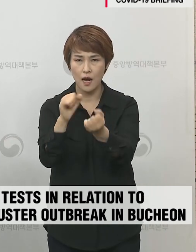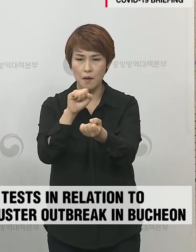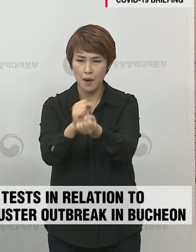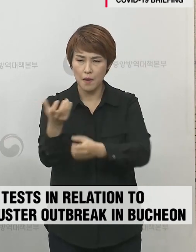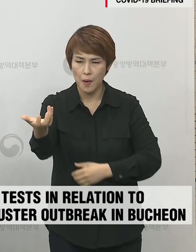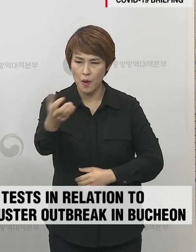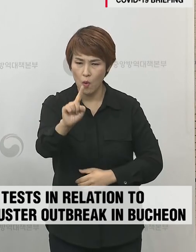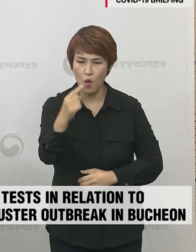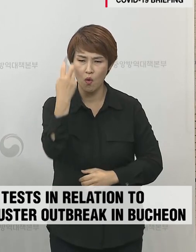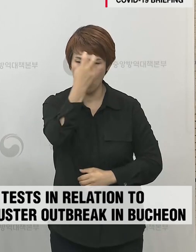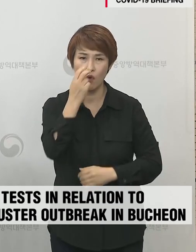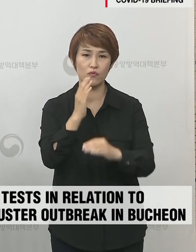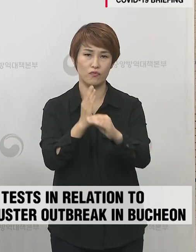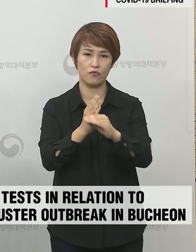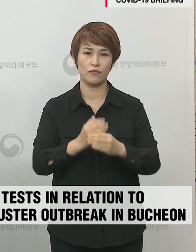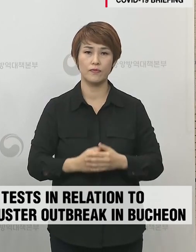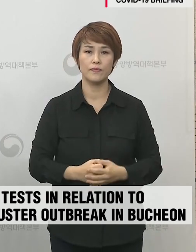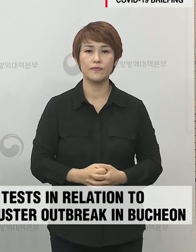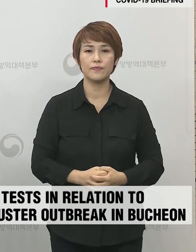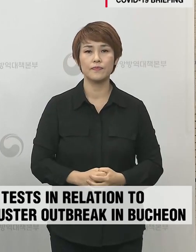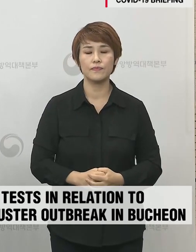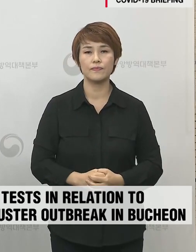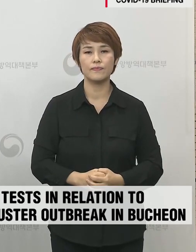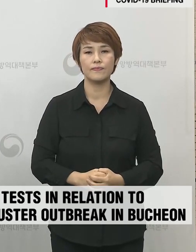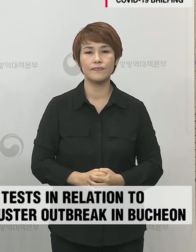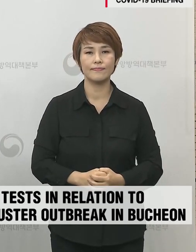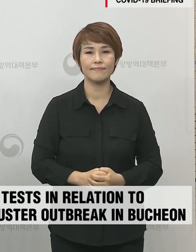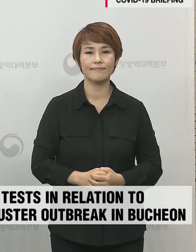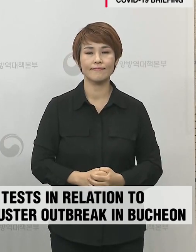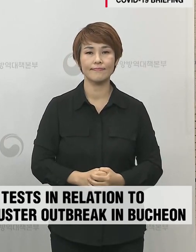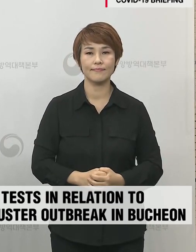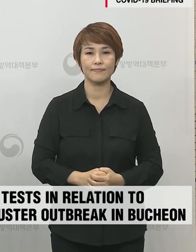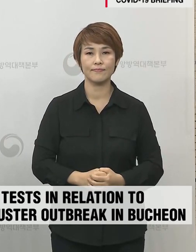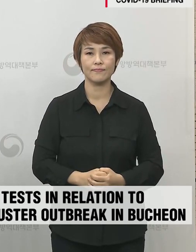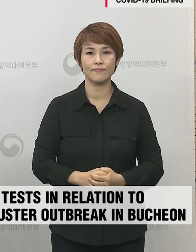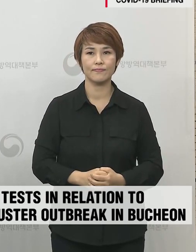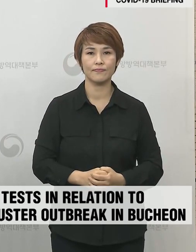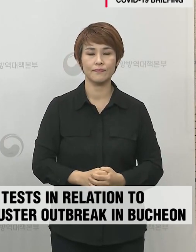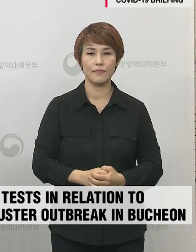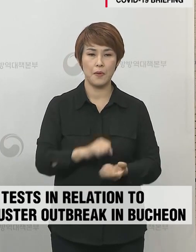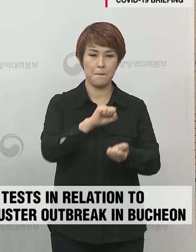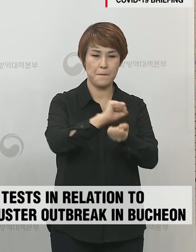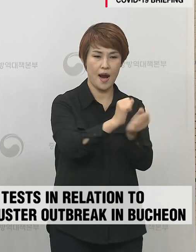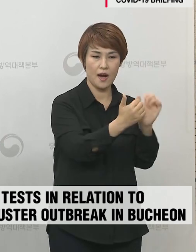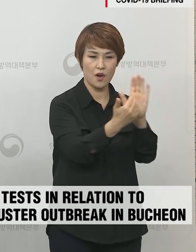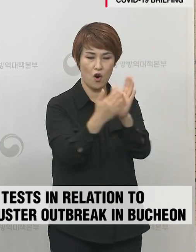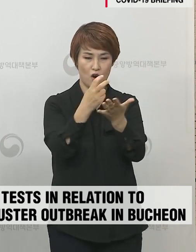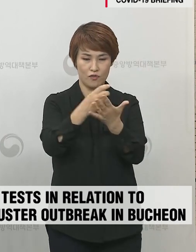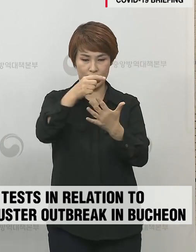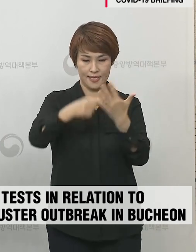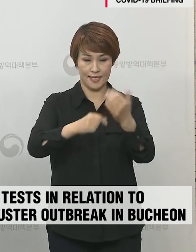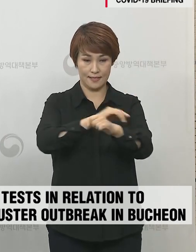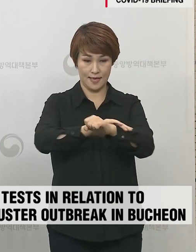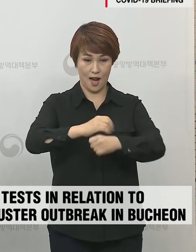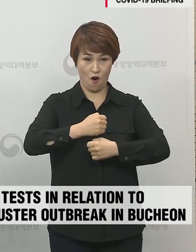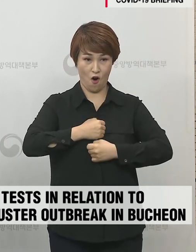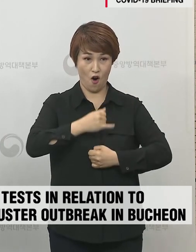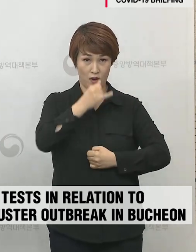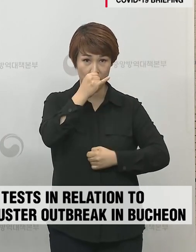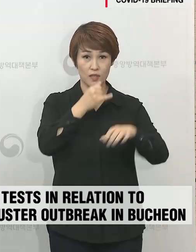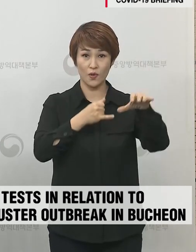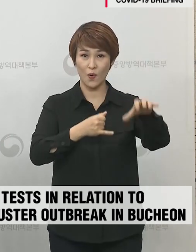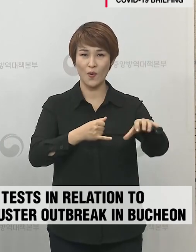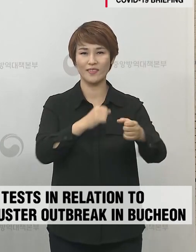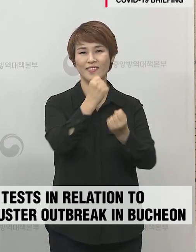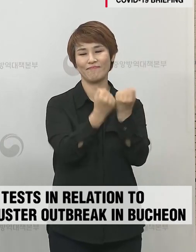that was held in Han River on 15th of June. So we are conducting investigation on the chains of transmission and